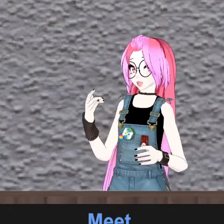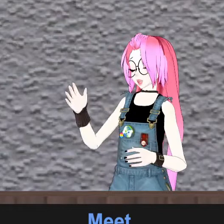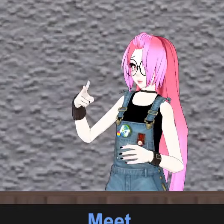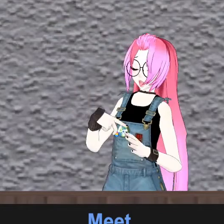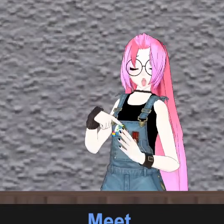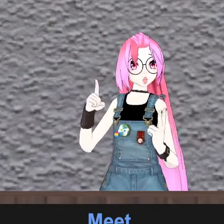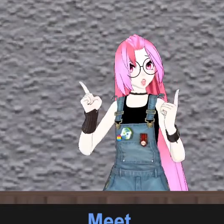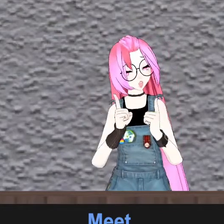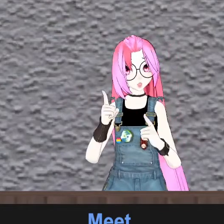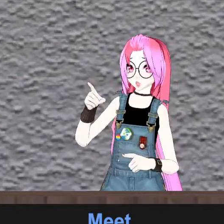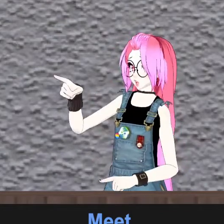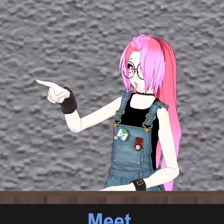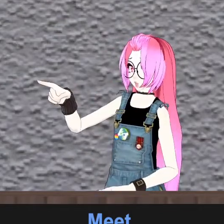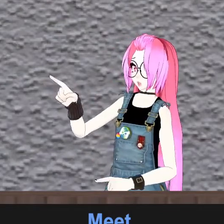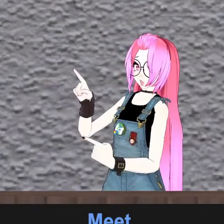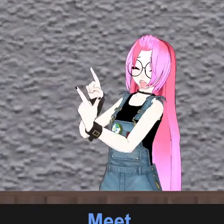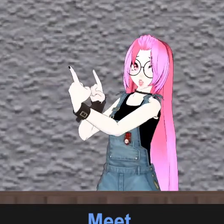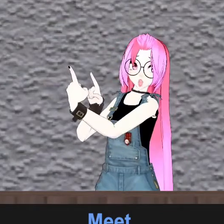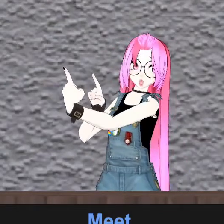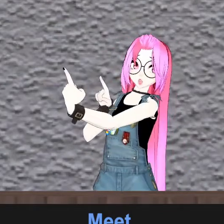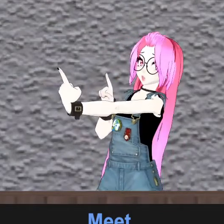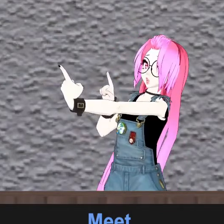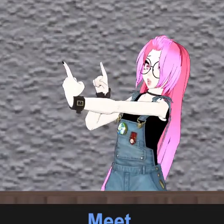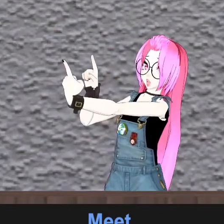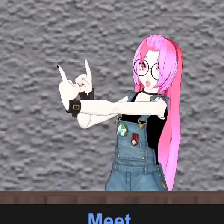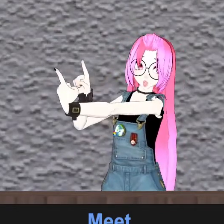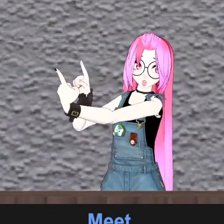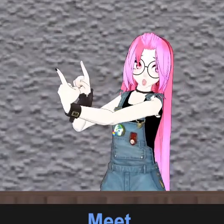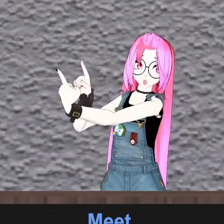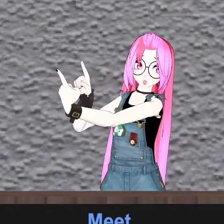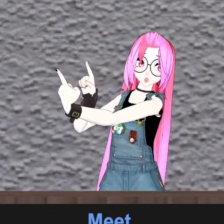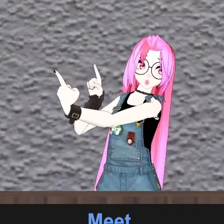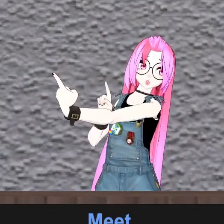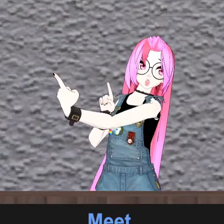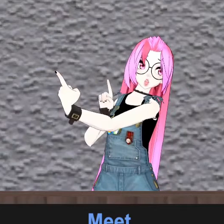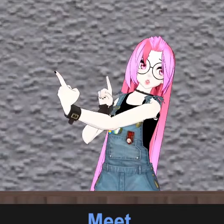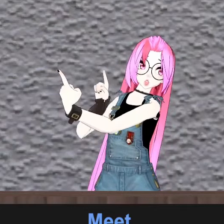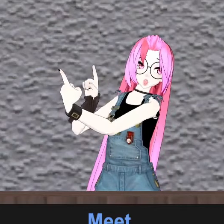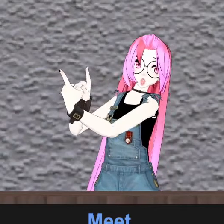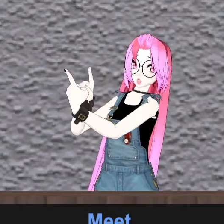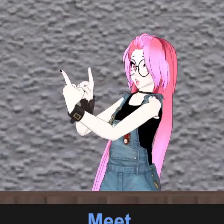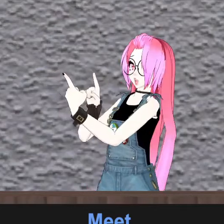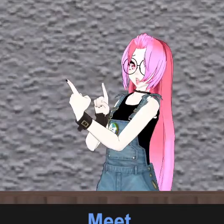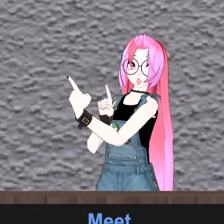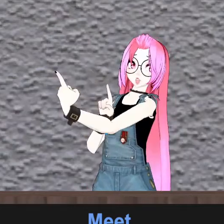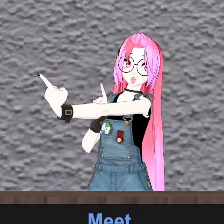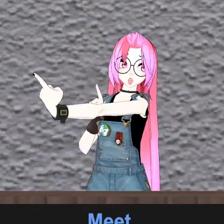saying I met Crow, then I'm going to have me coming to Crow, right? But then if I'm saying Crow met me, then